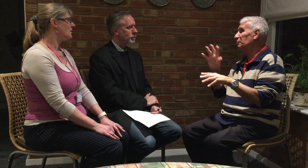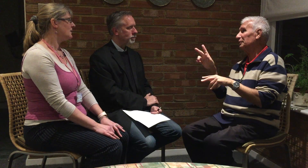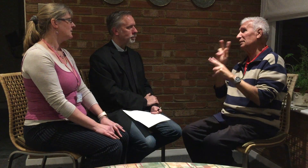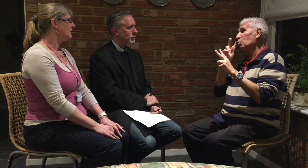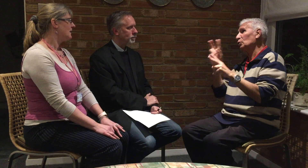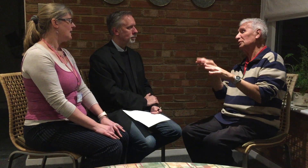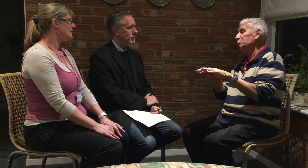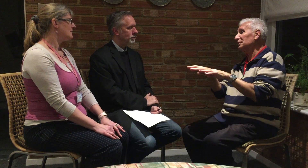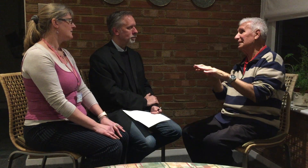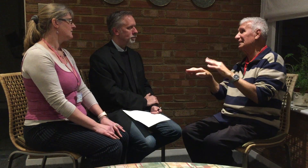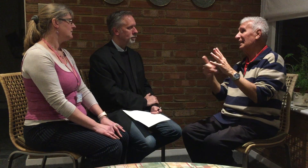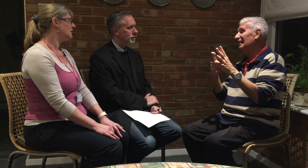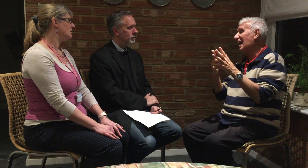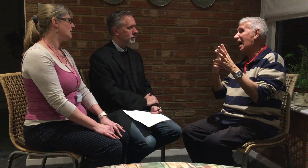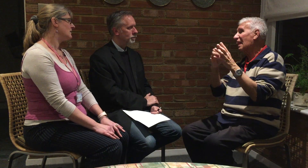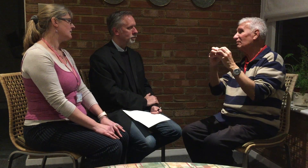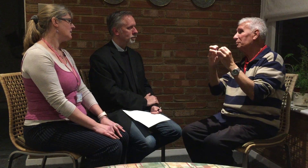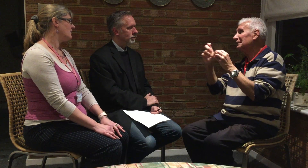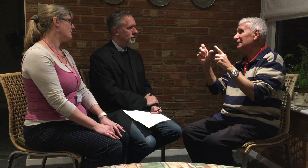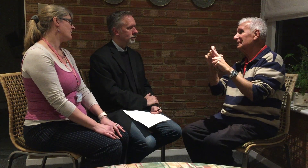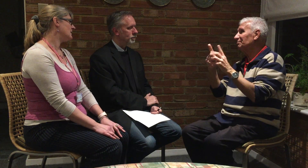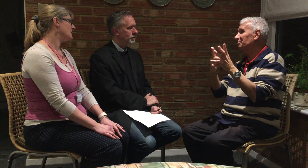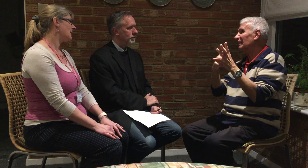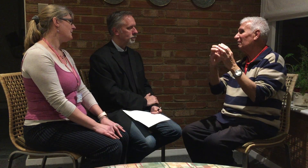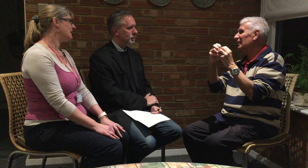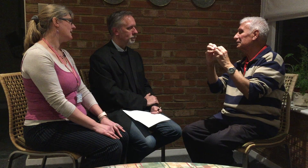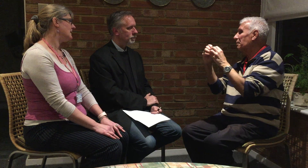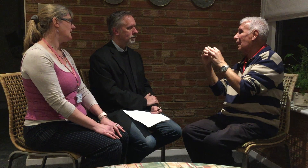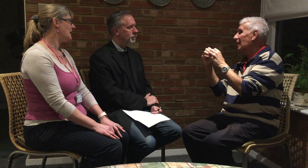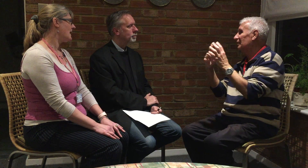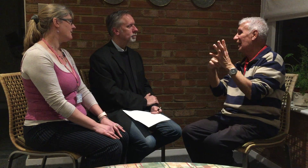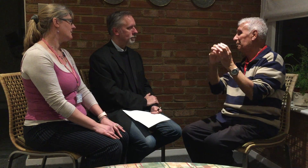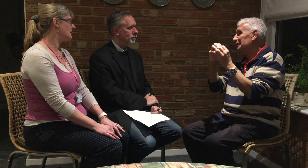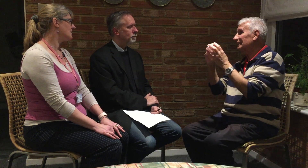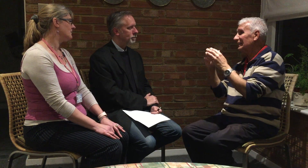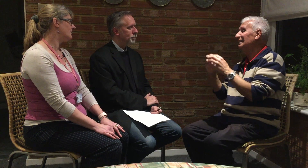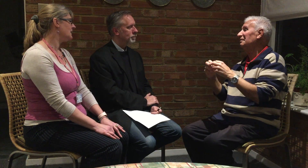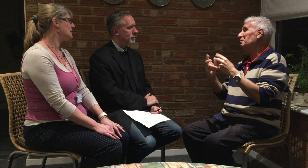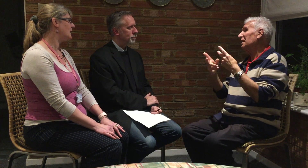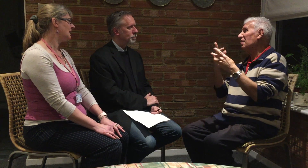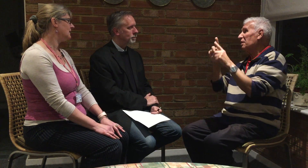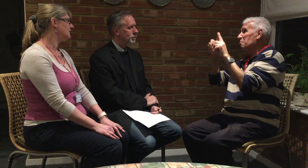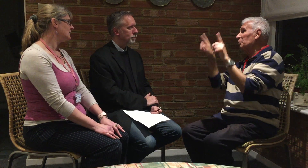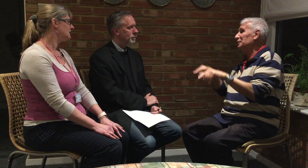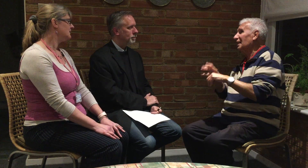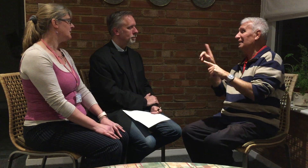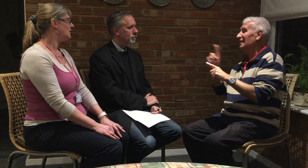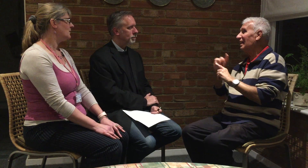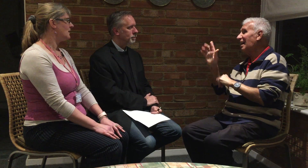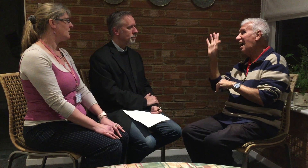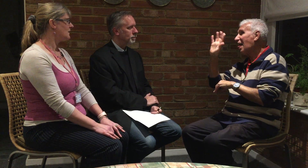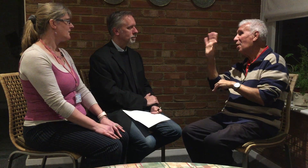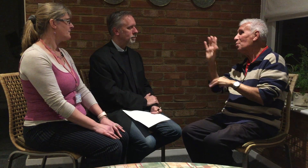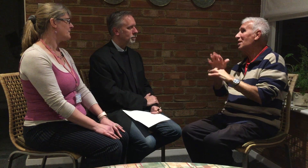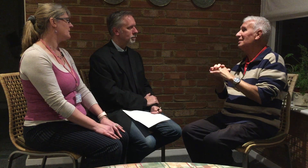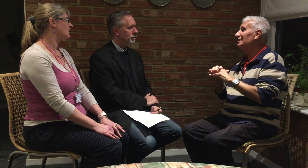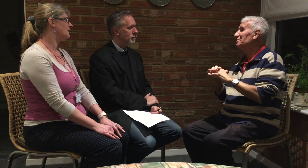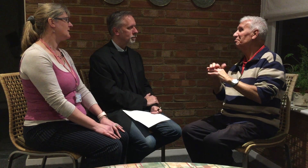that has, so for instance, A, B, C, D, E, F, that's finger spelling. You could have another poster that